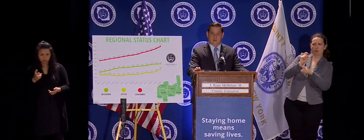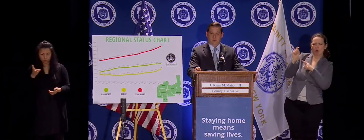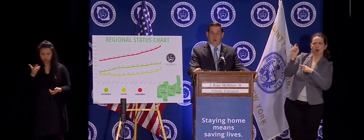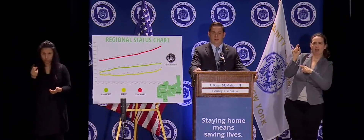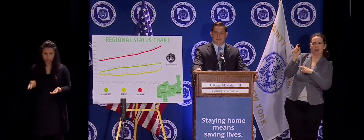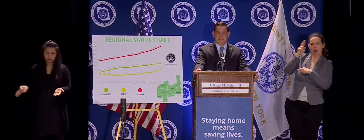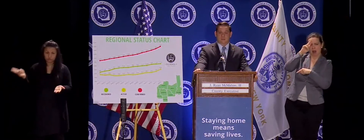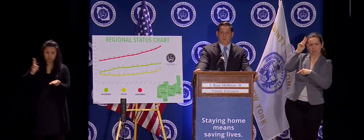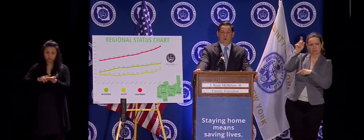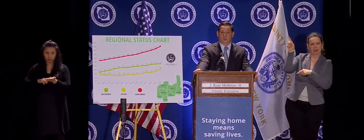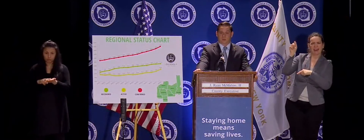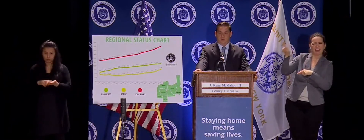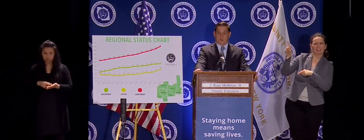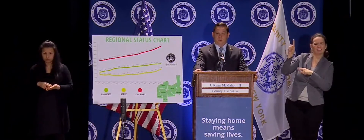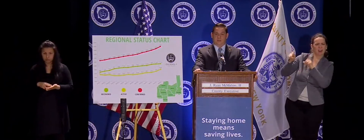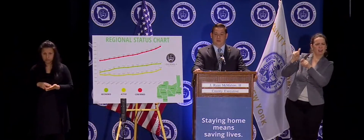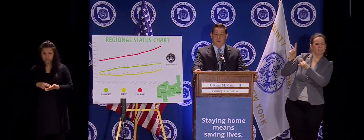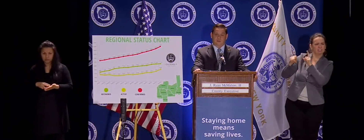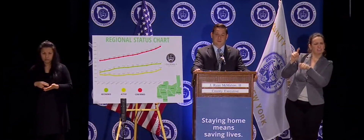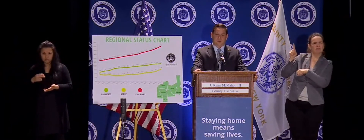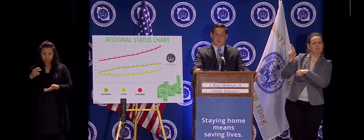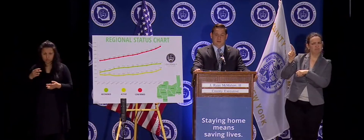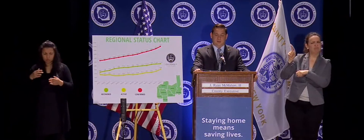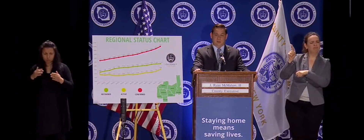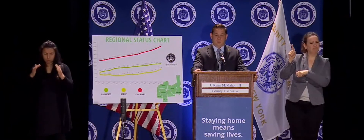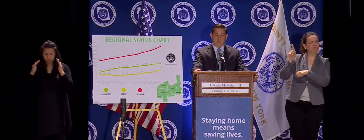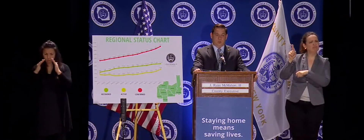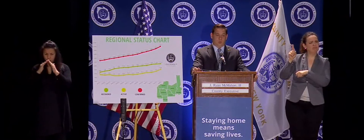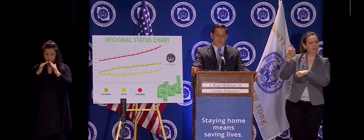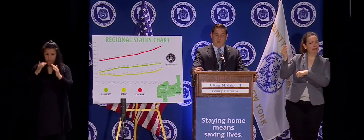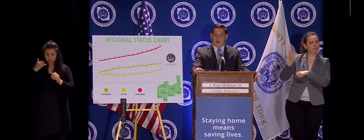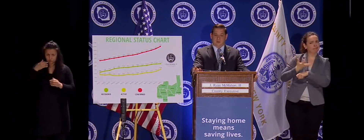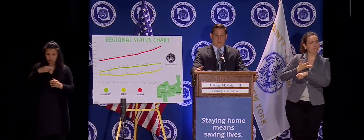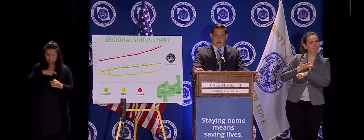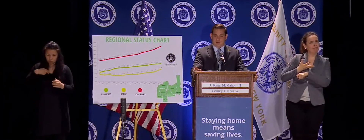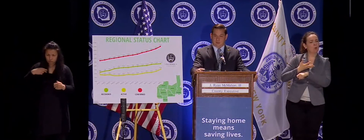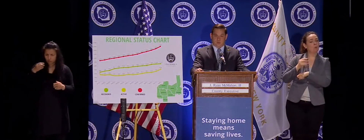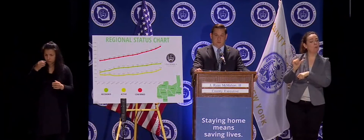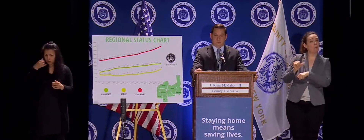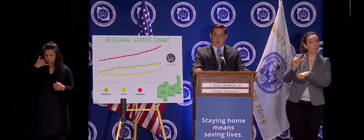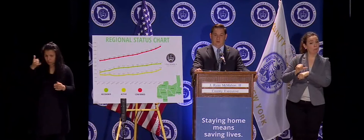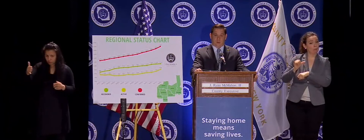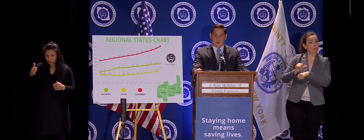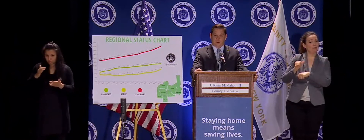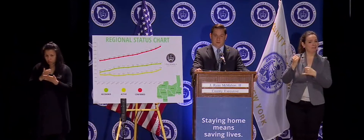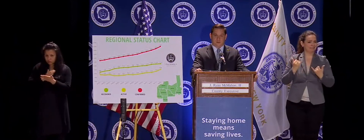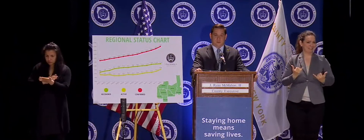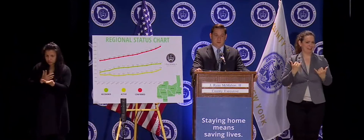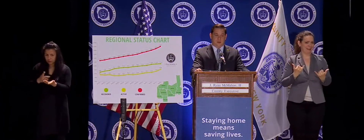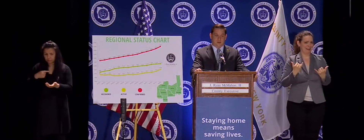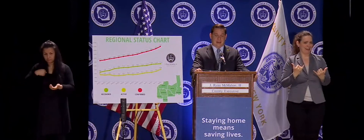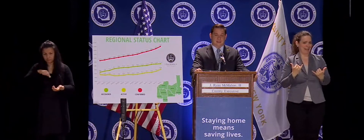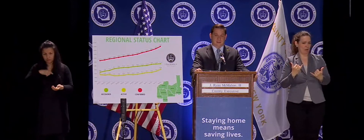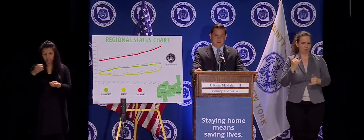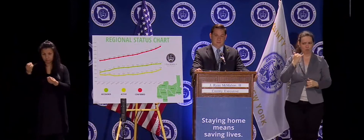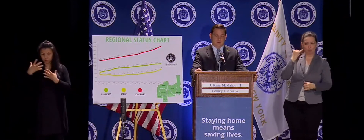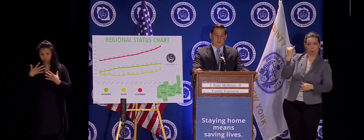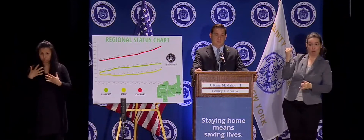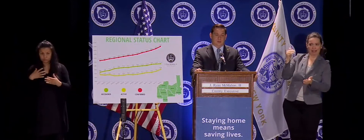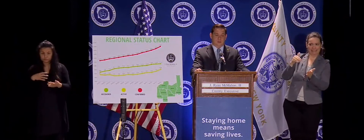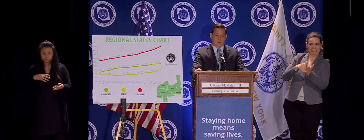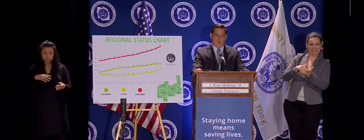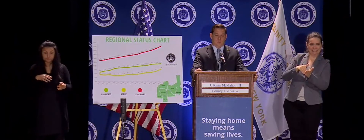they got even more people being dropped off. And so we talk every day with all of our partners,